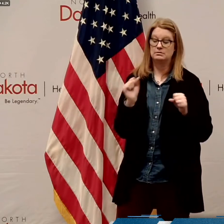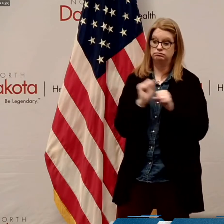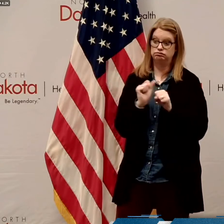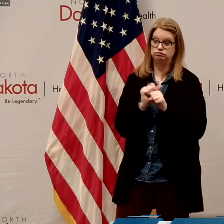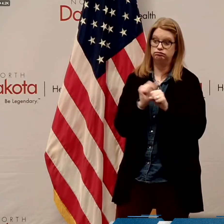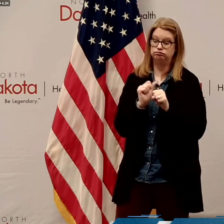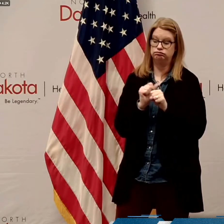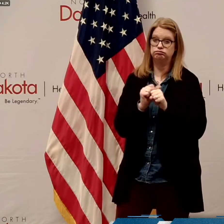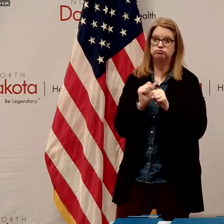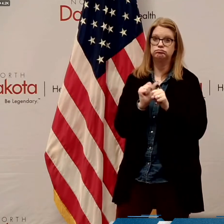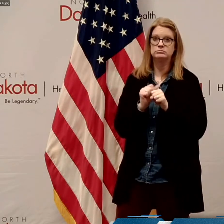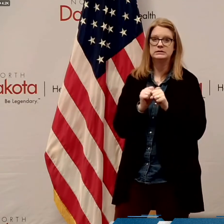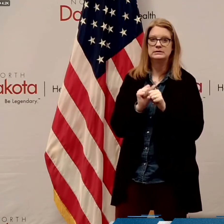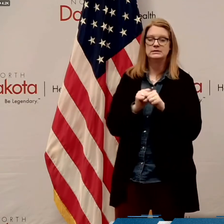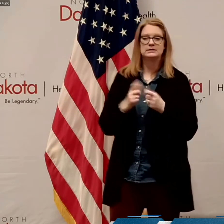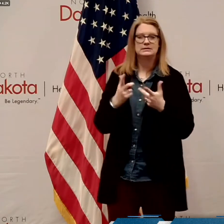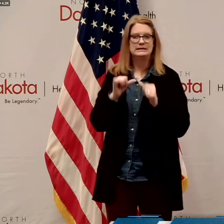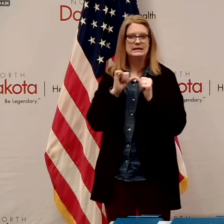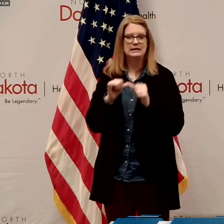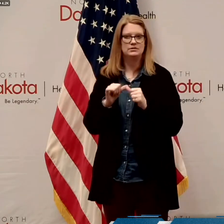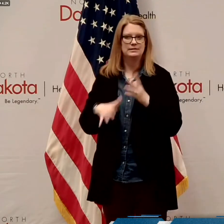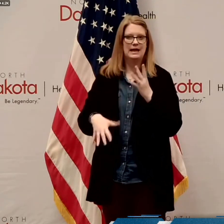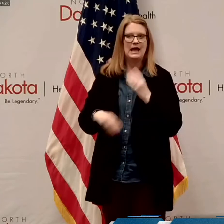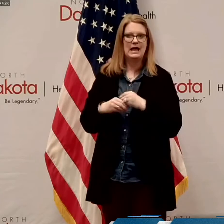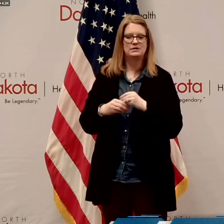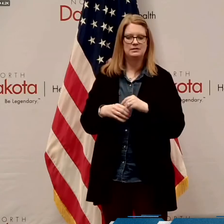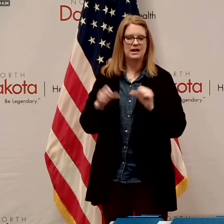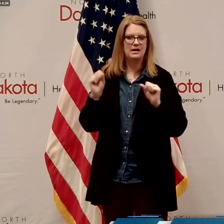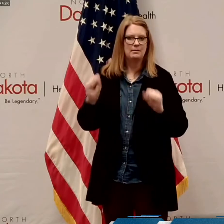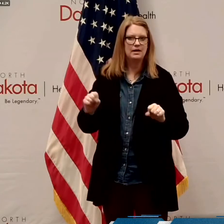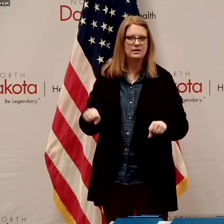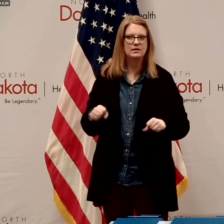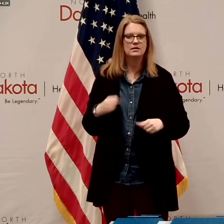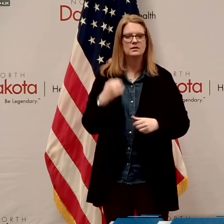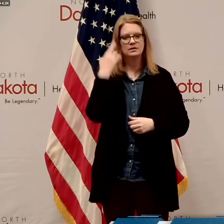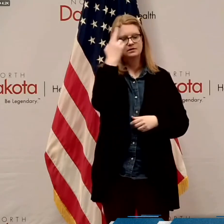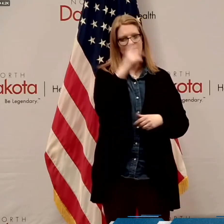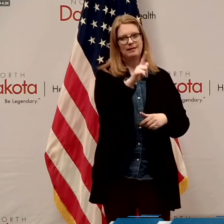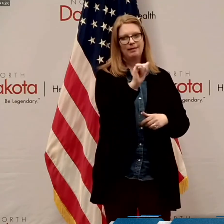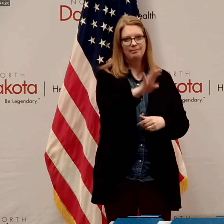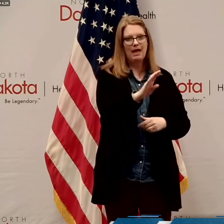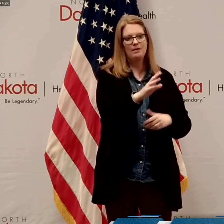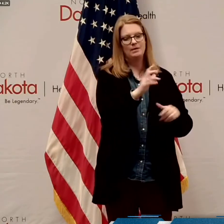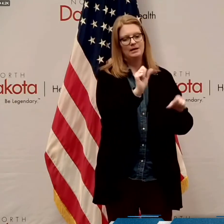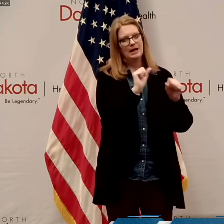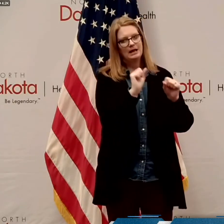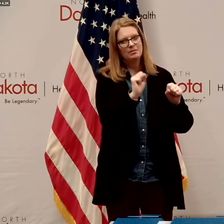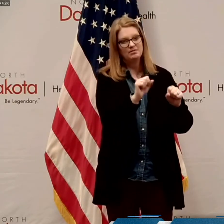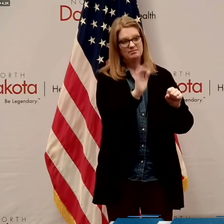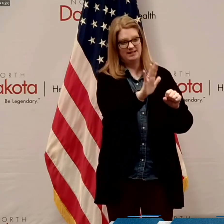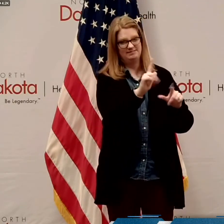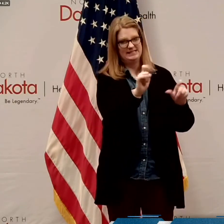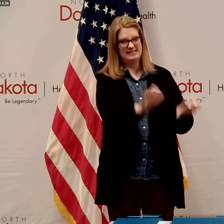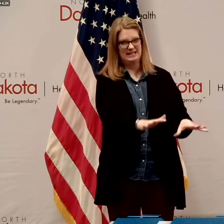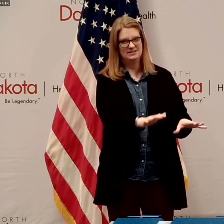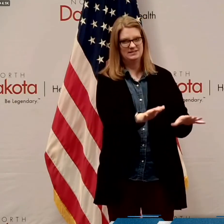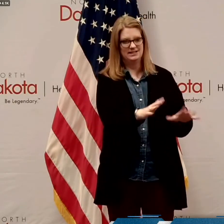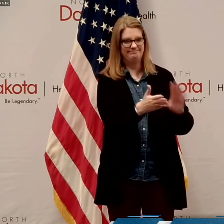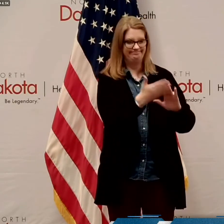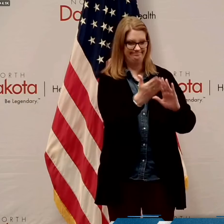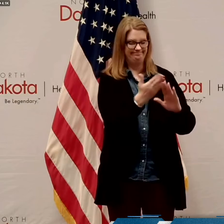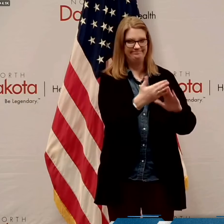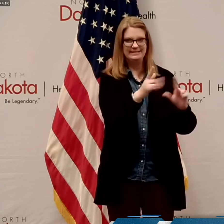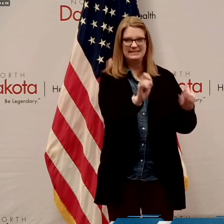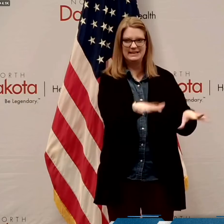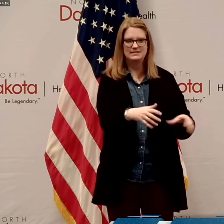continue to build out that capability. But with that, that's why we've got to have the lab keep building up their capacity as well, so that, because when